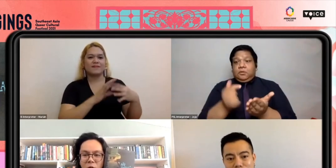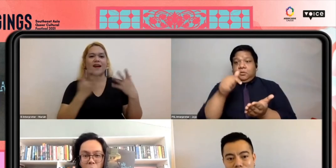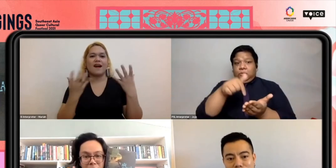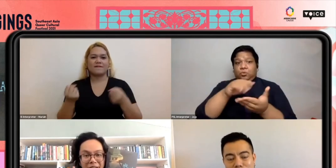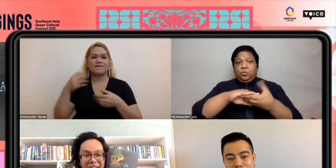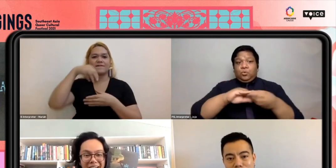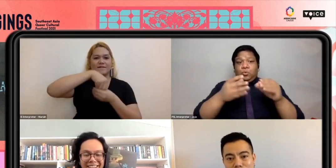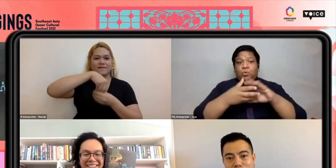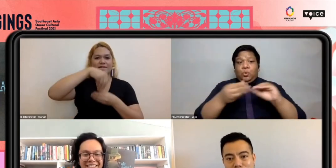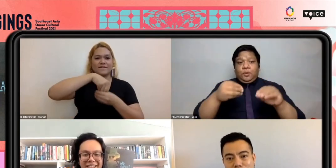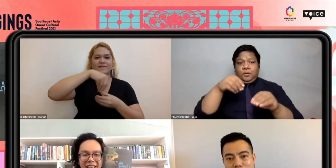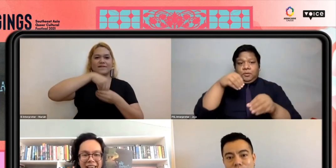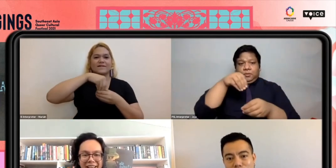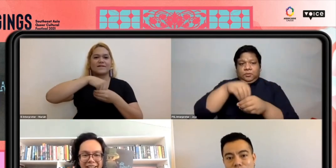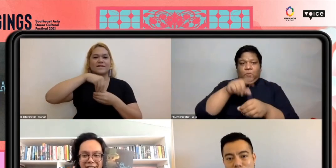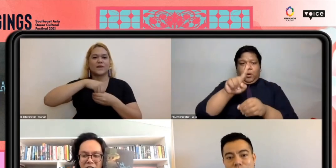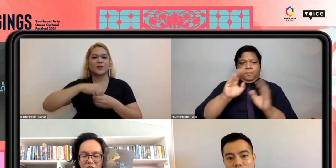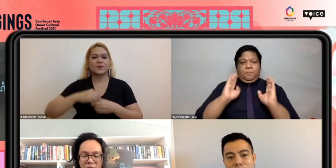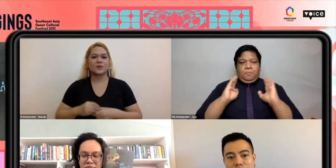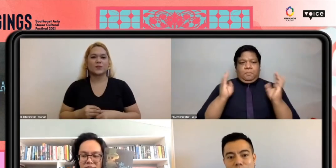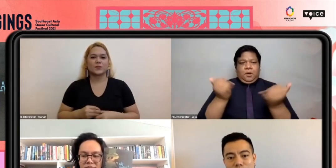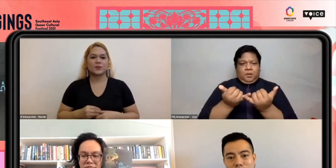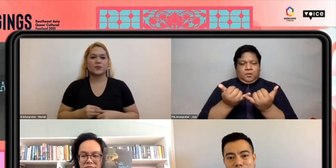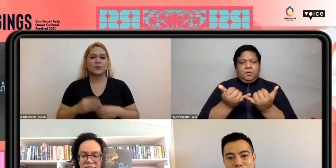in one barangay, and